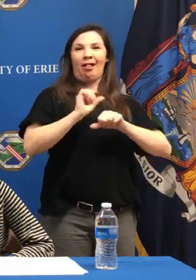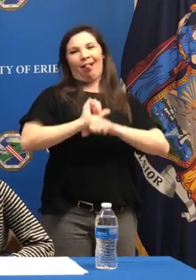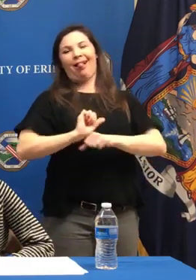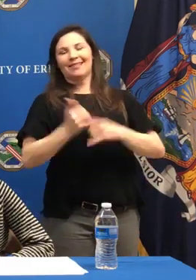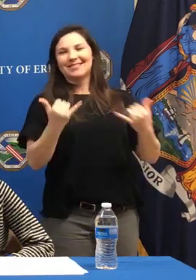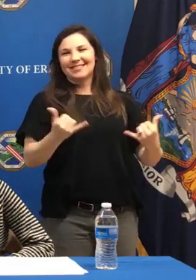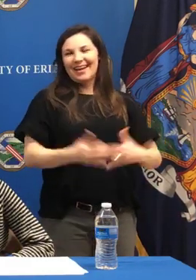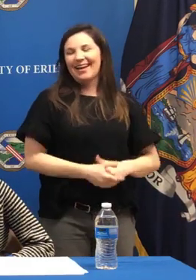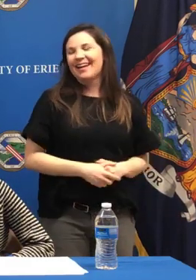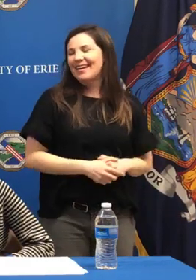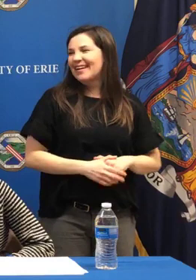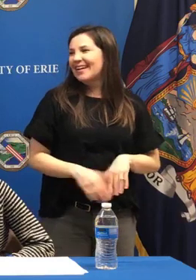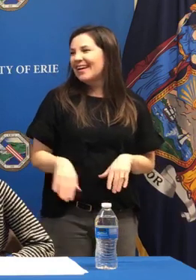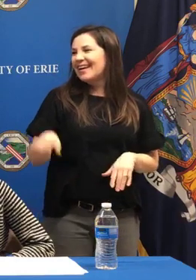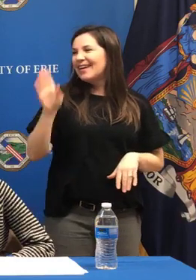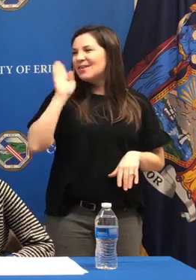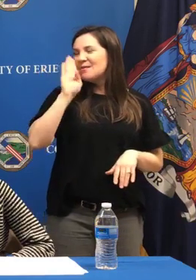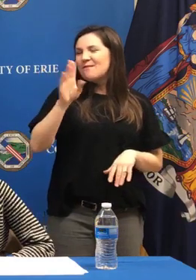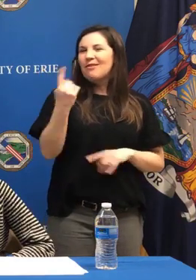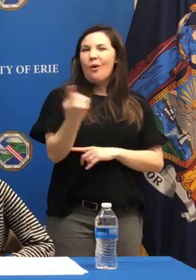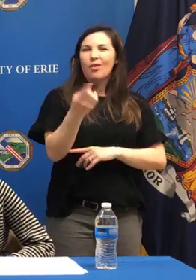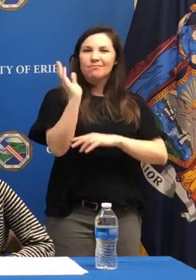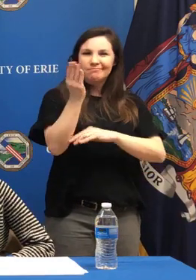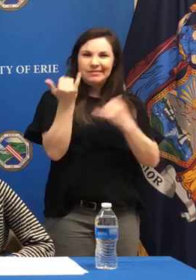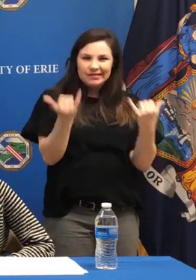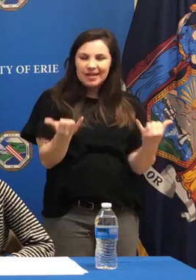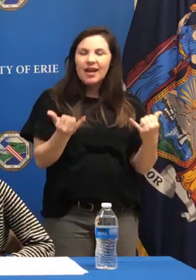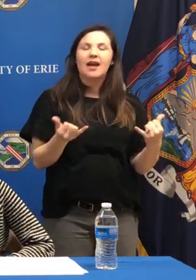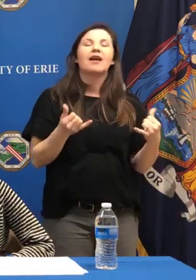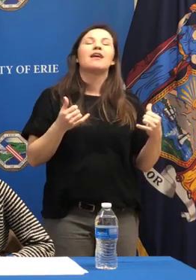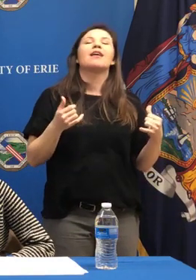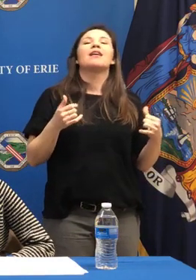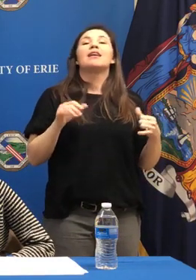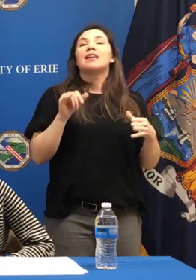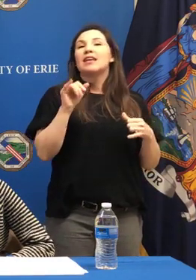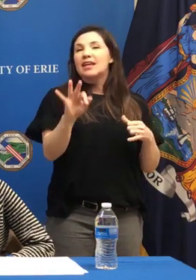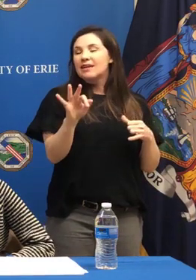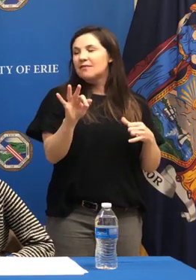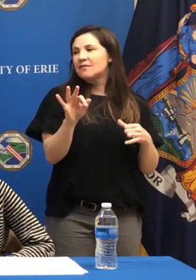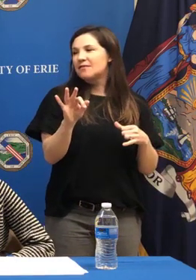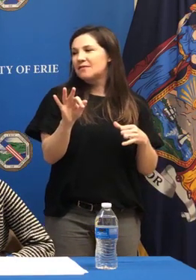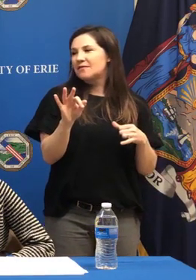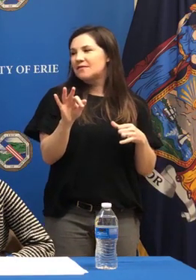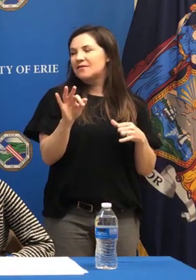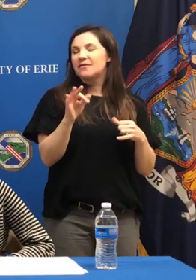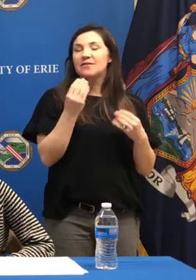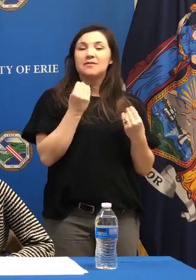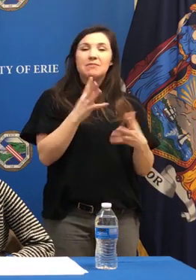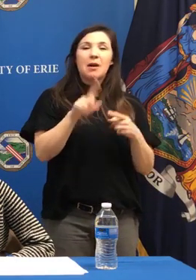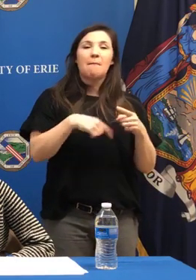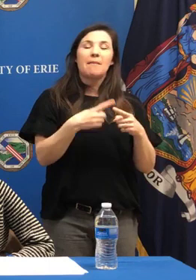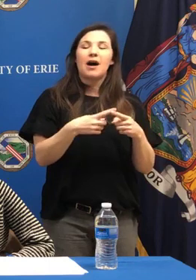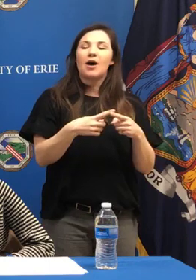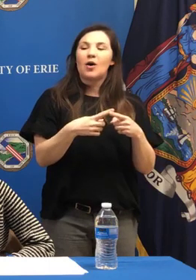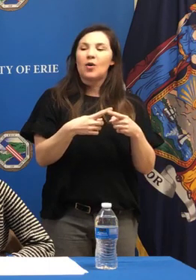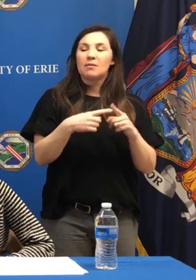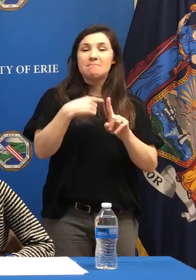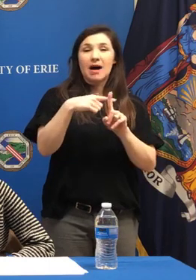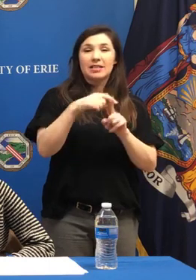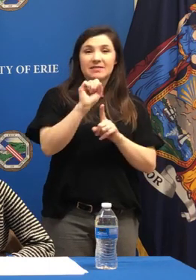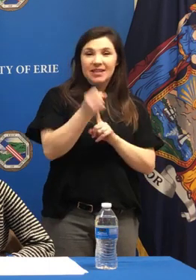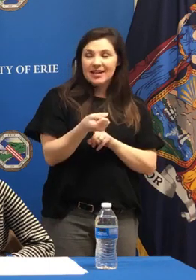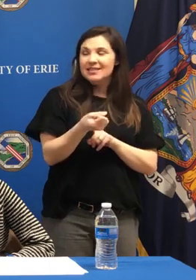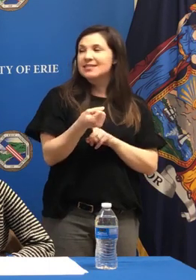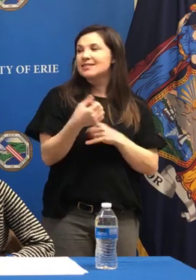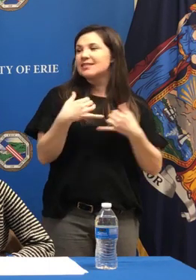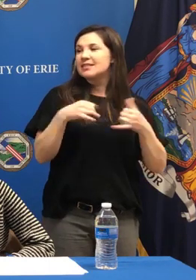today. This will be our only press briefing today, as we've done in the past. If we have updates with regards to positive cases, and